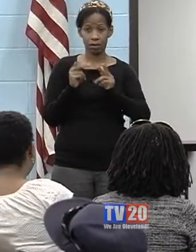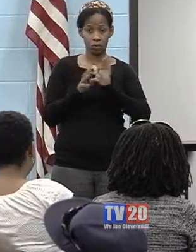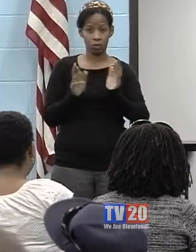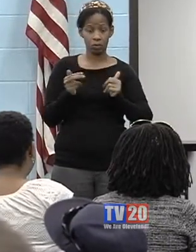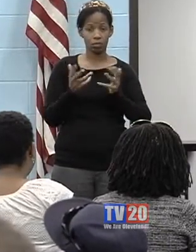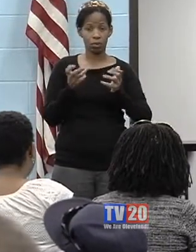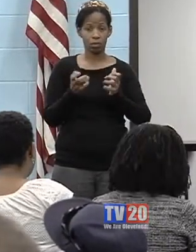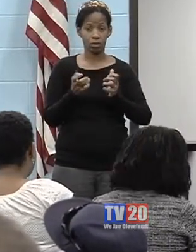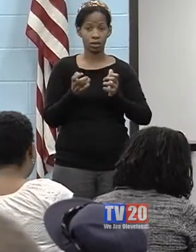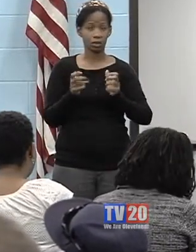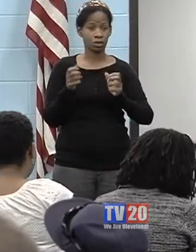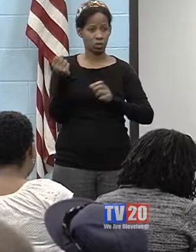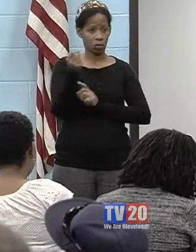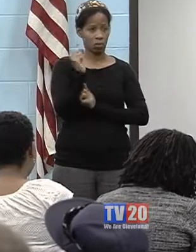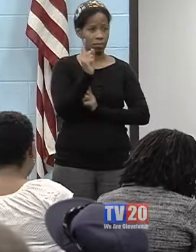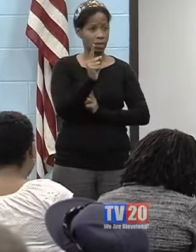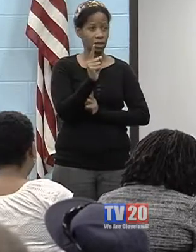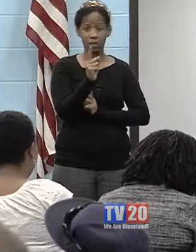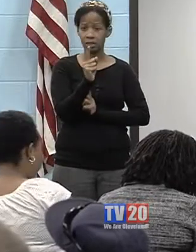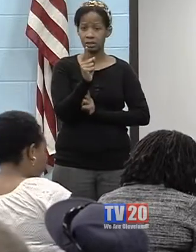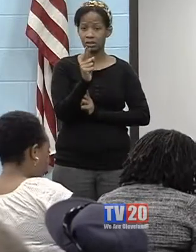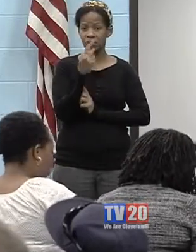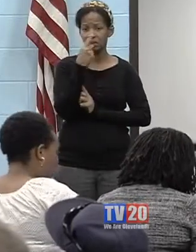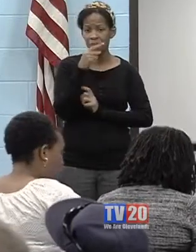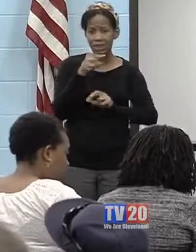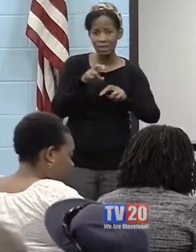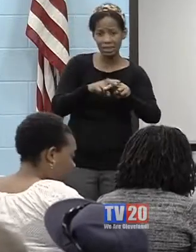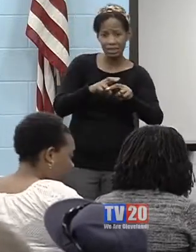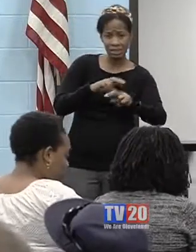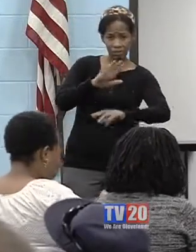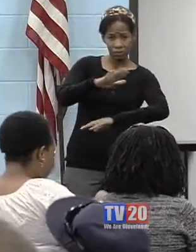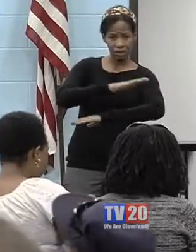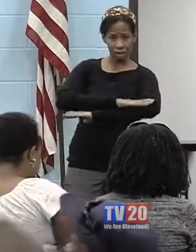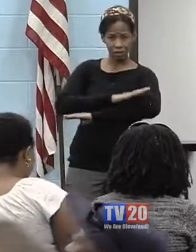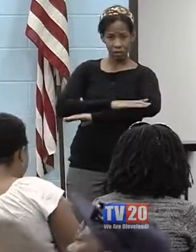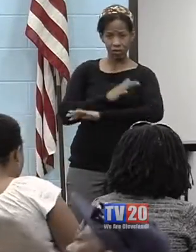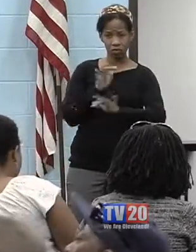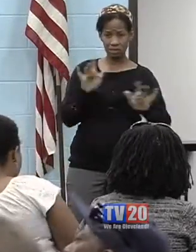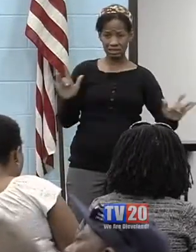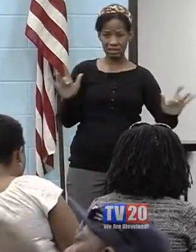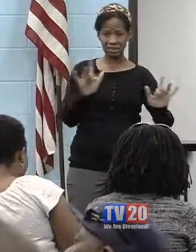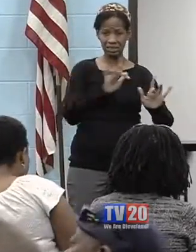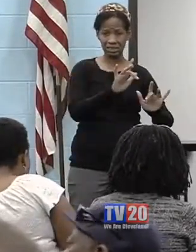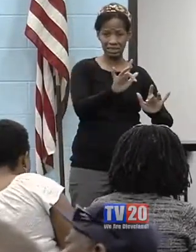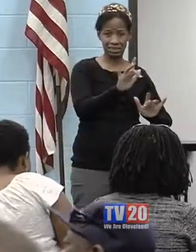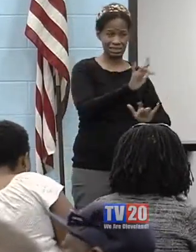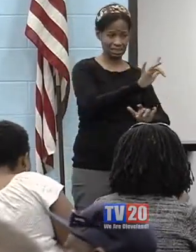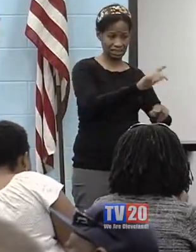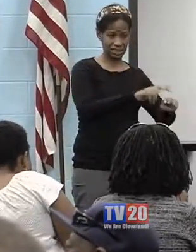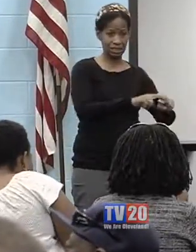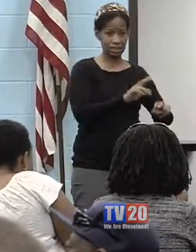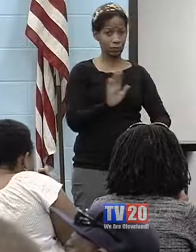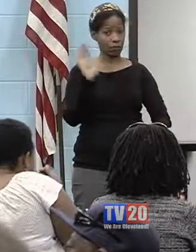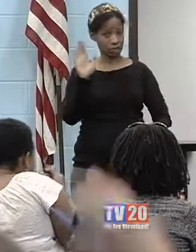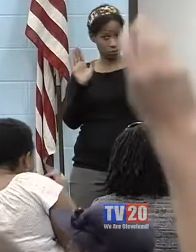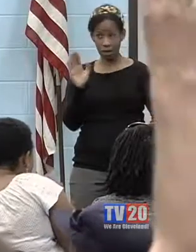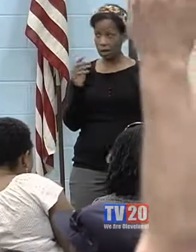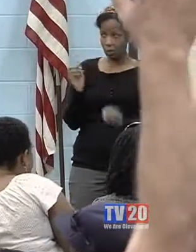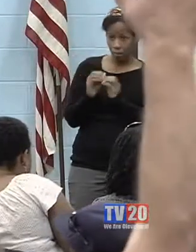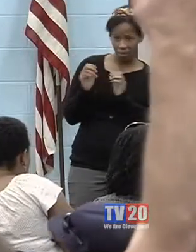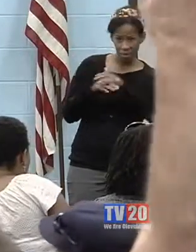I just want to pause. If you have an extra seat at your table, as people are on the outside, if you could raise your